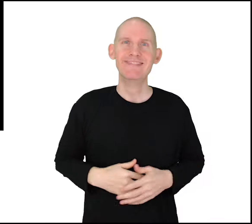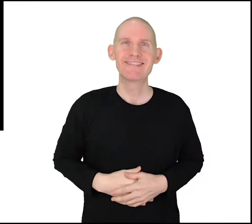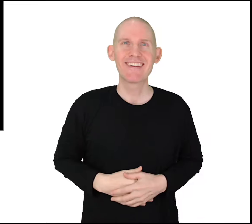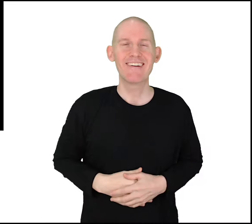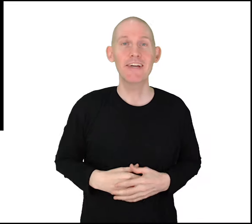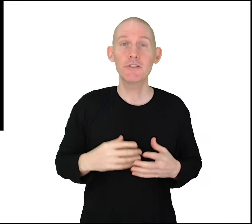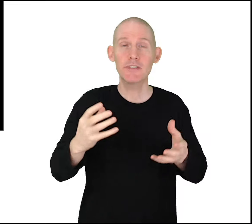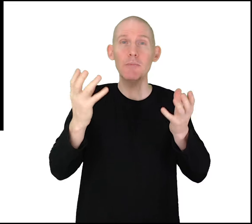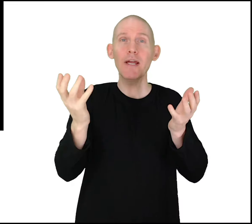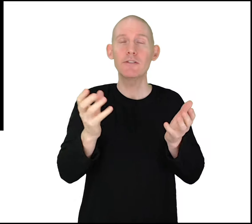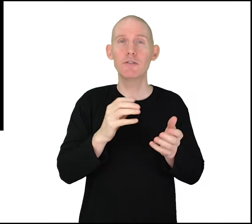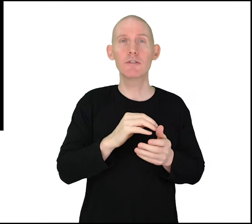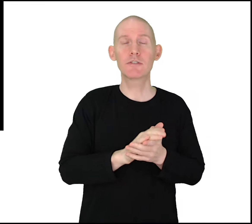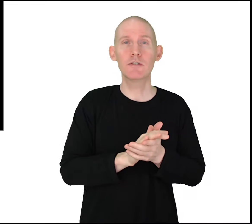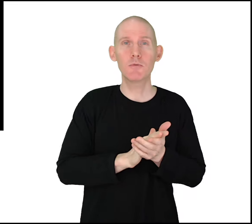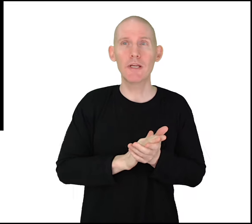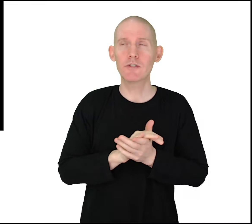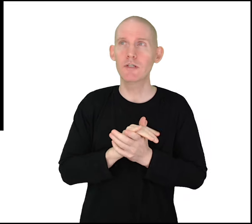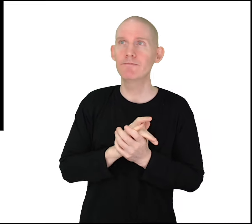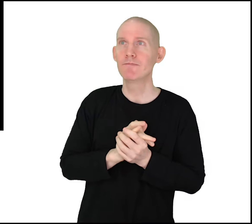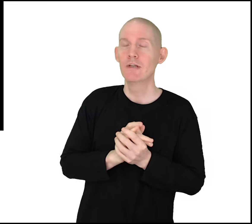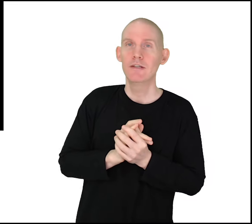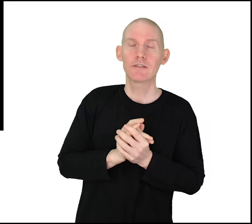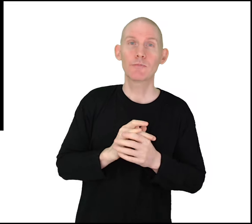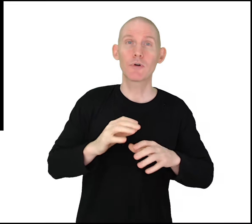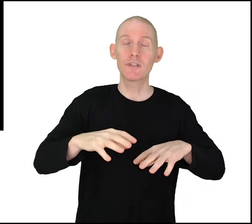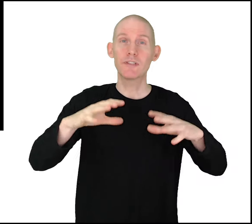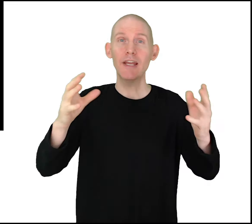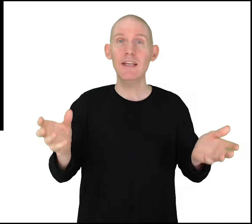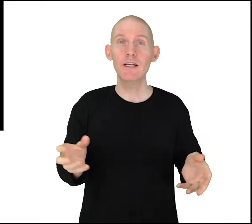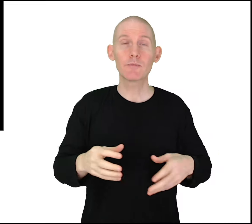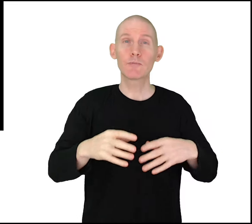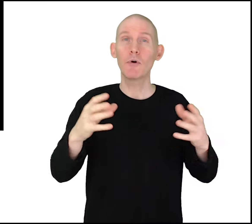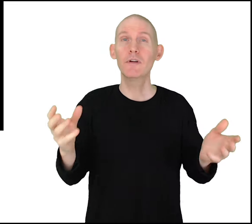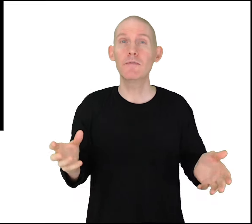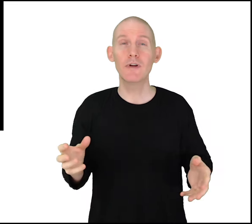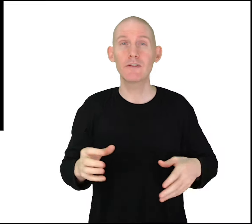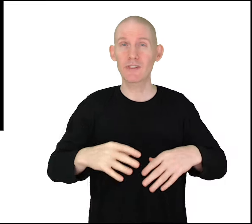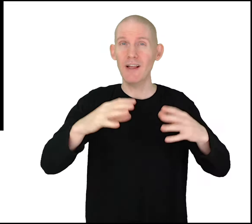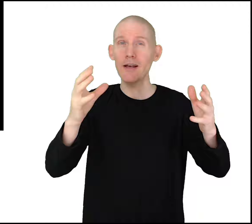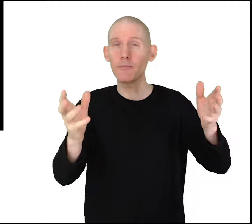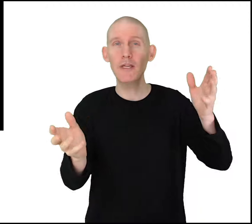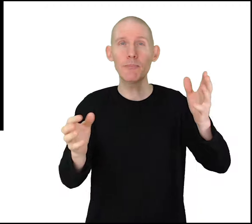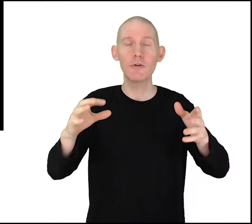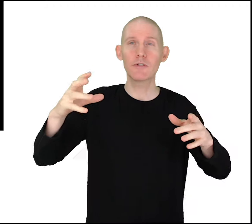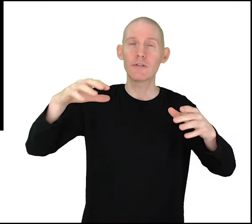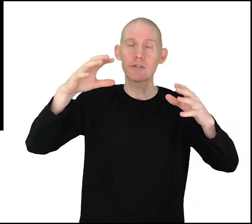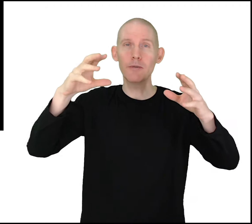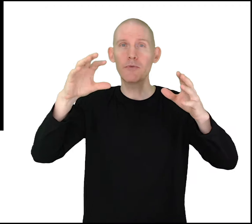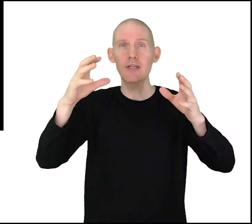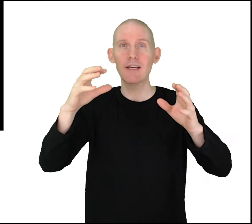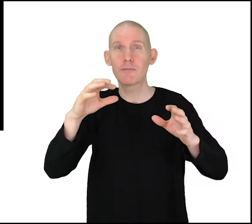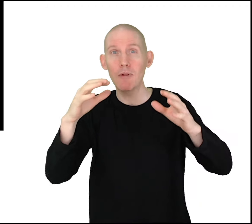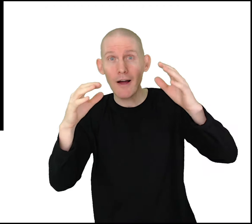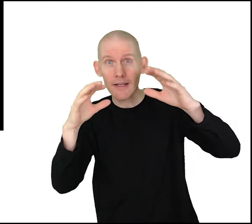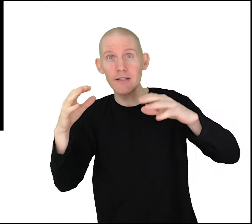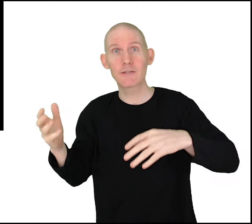All right, just imagine you're in a situation, some sort of stadium, sporting event. There's a lot of people, or there's something that's blocking this